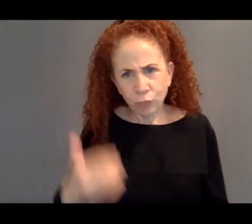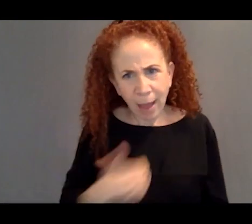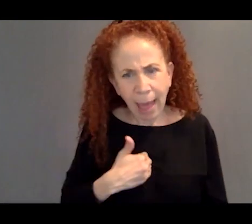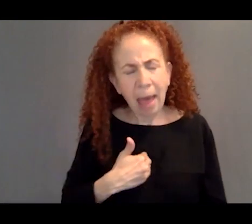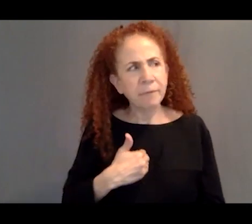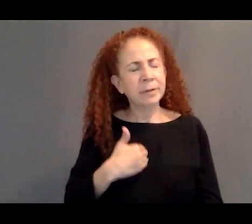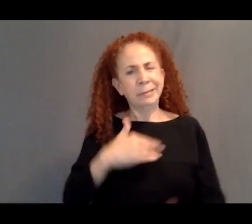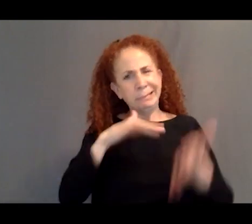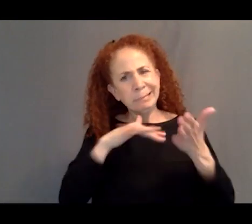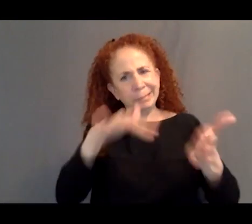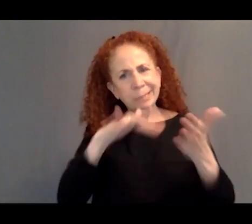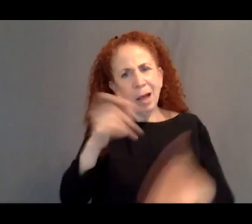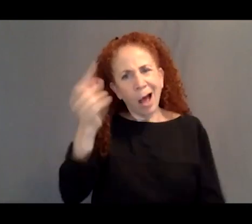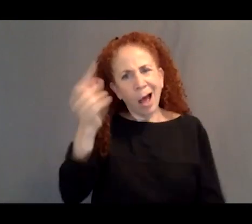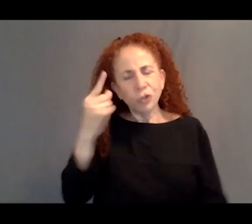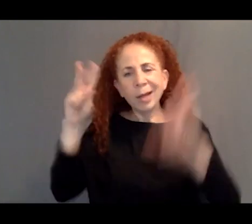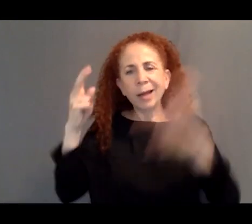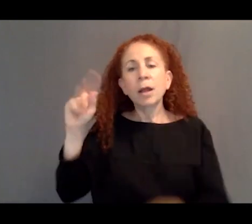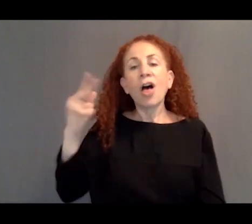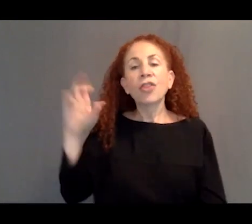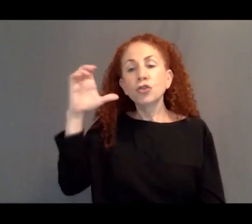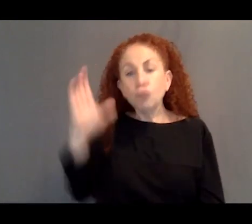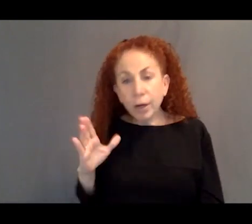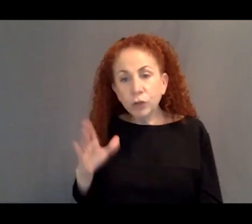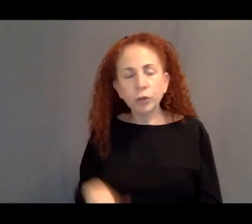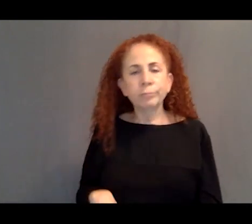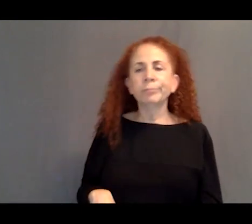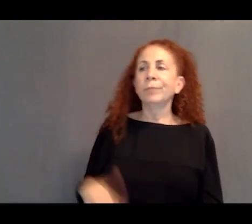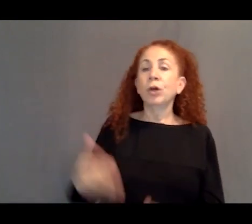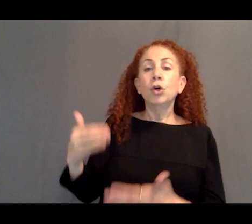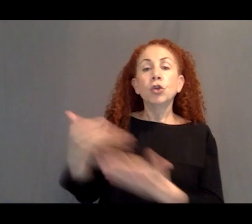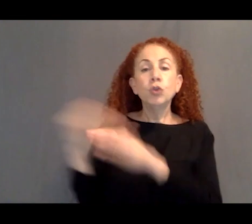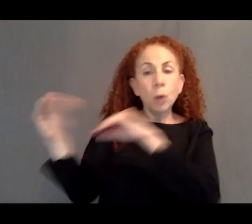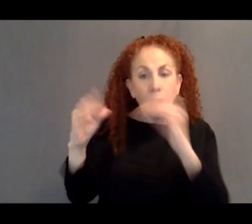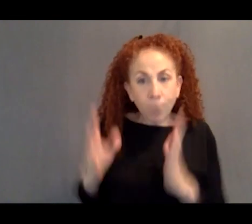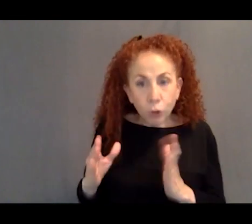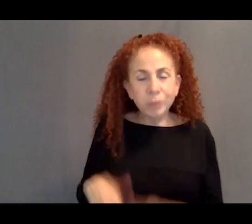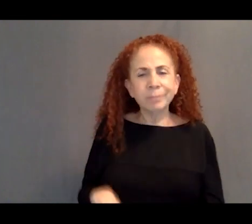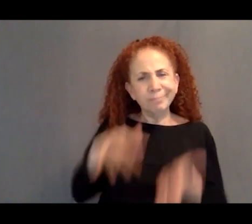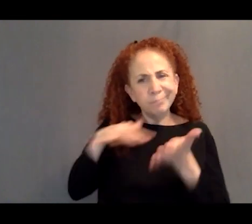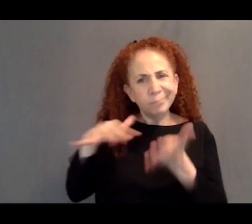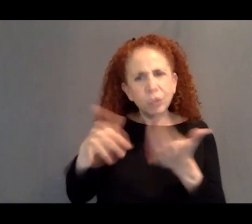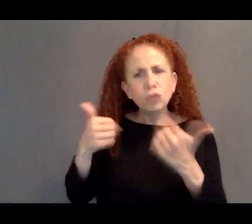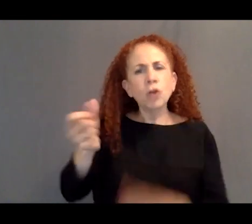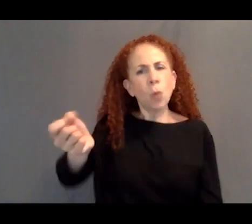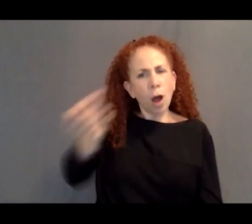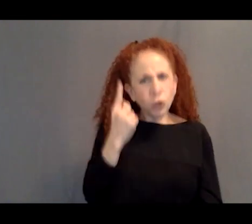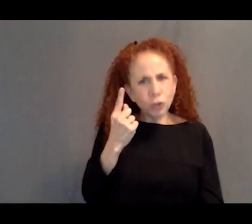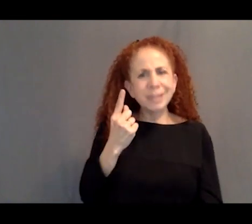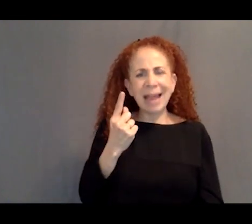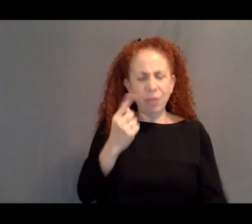trying to understand the stranger, of understanding newcomers, scholars have long sought to understand these